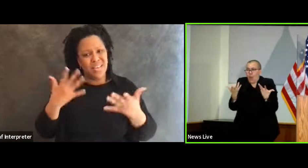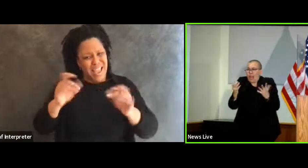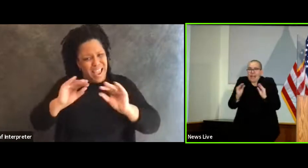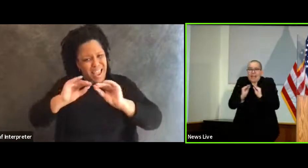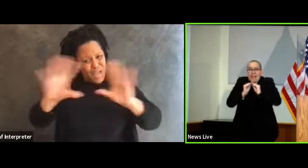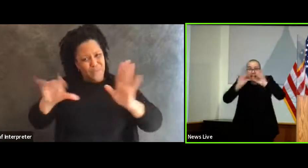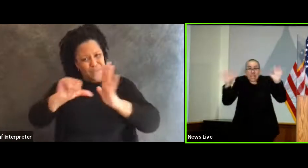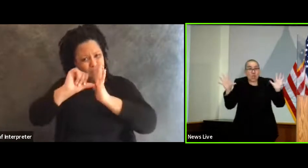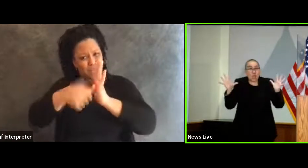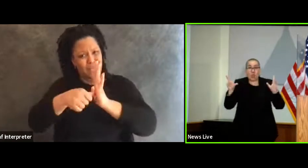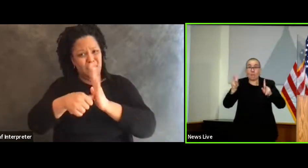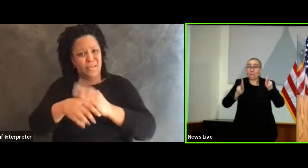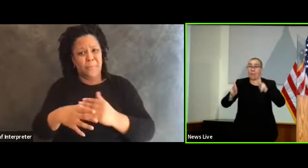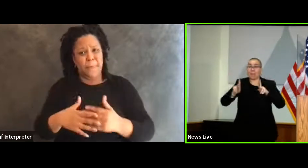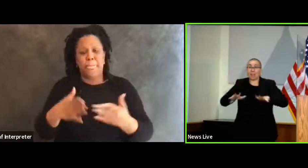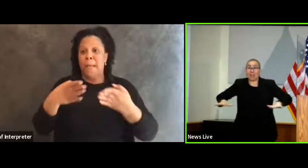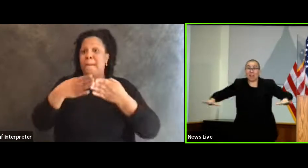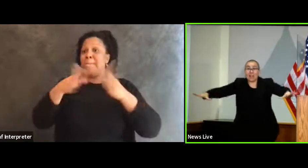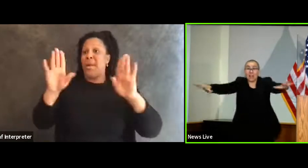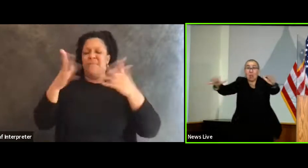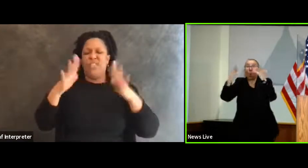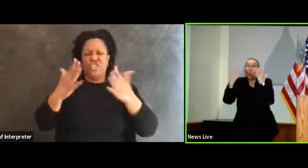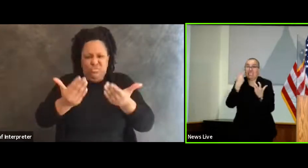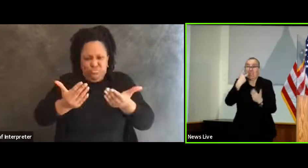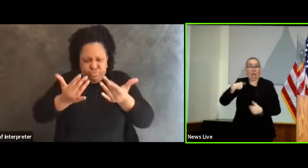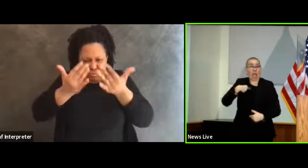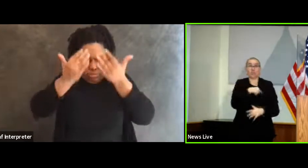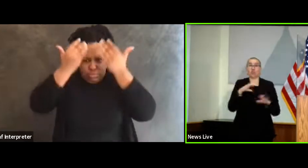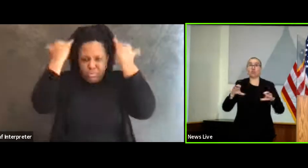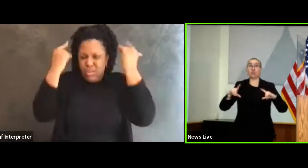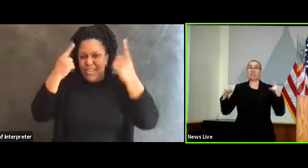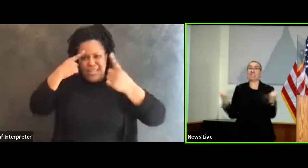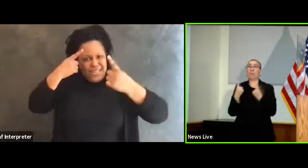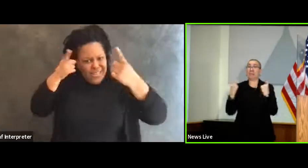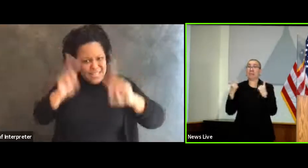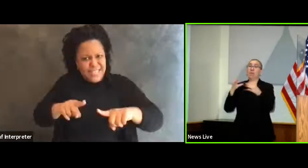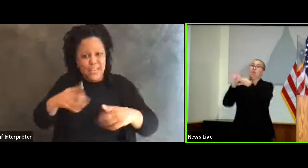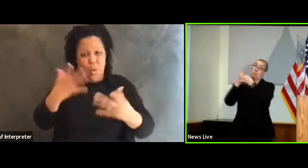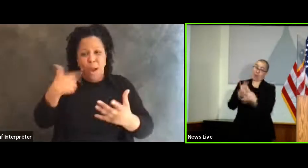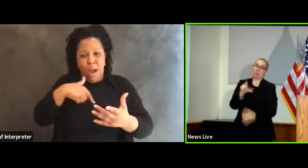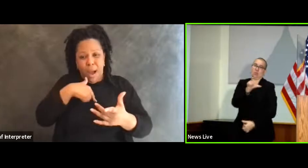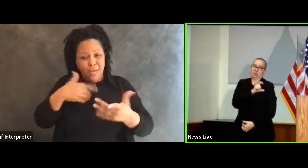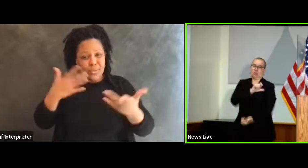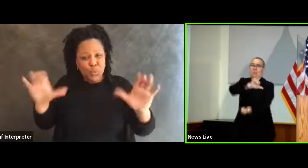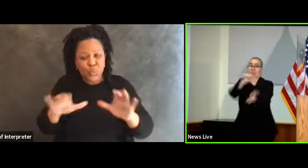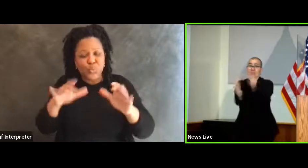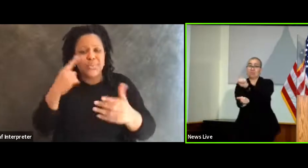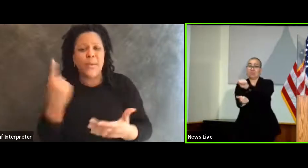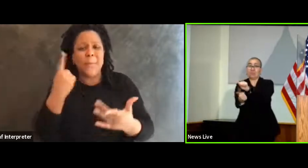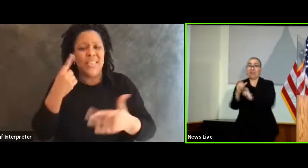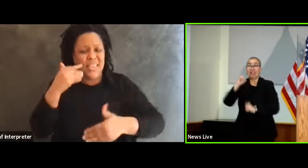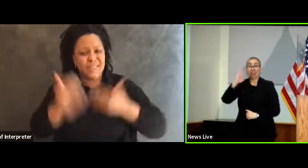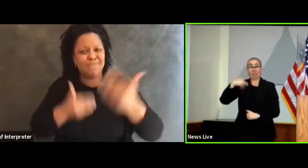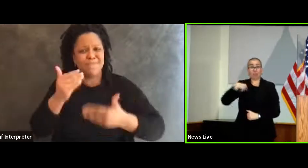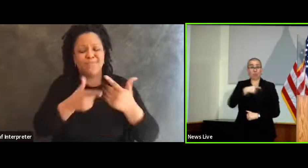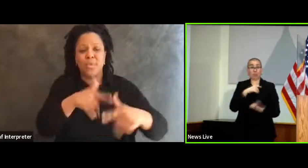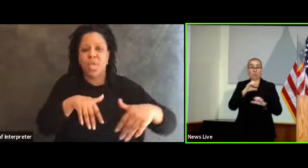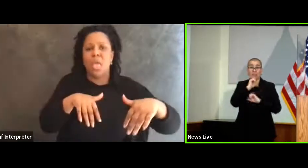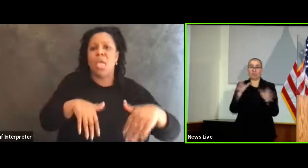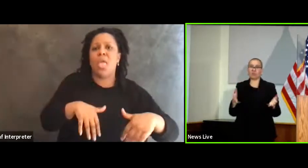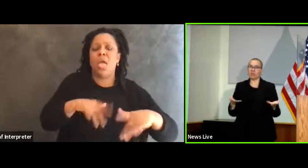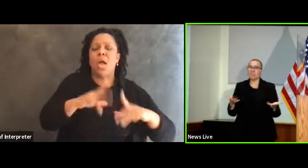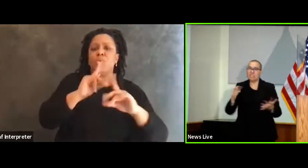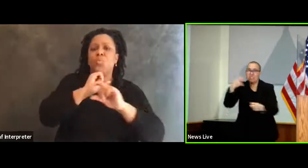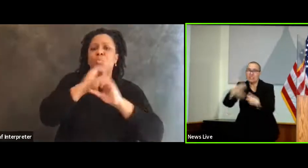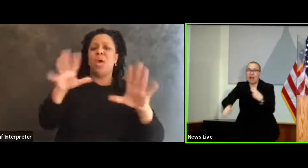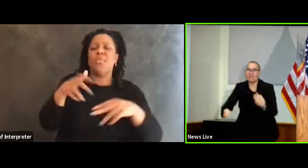the public, they'd like to see us do something on this, and not doing anything. It does make it hard because I'm sure Senator